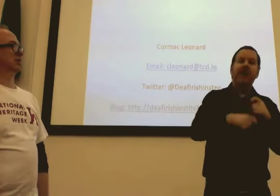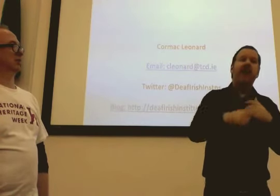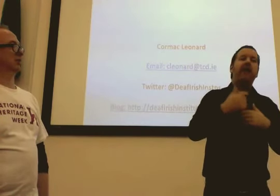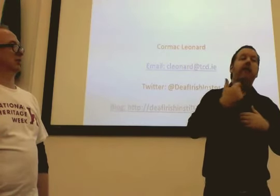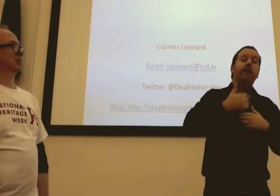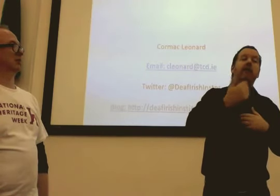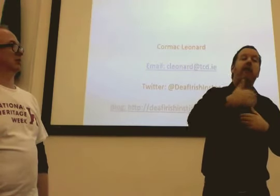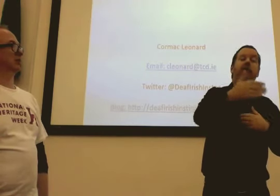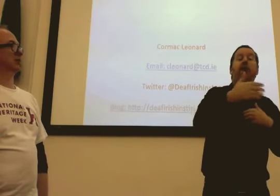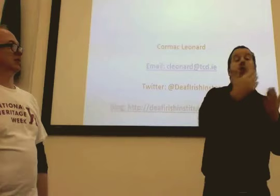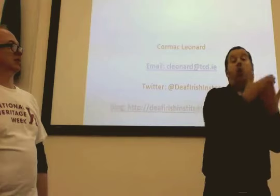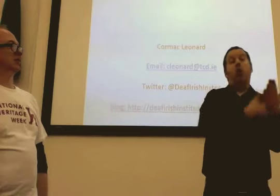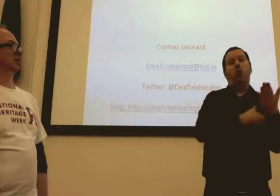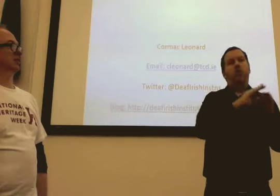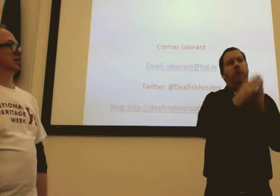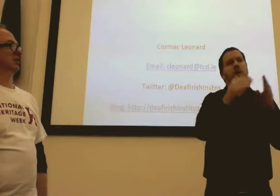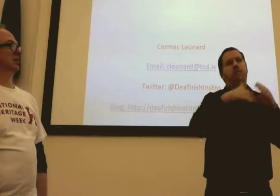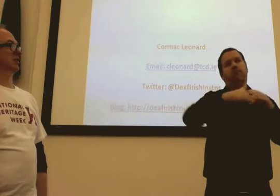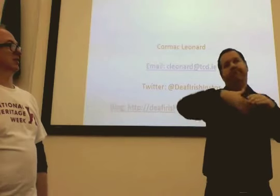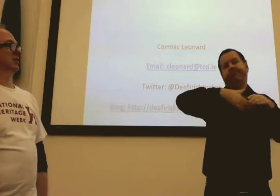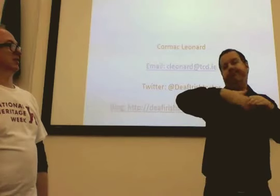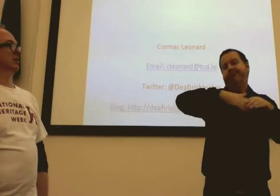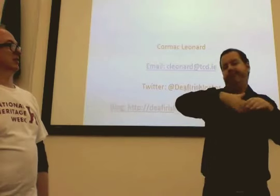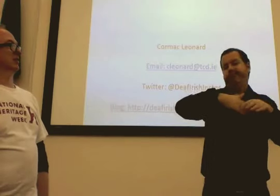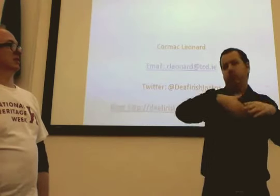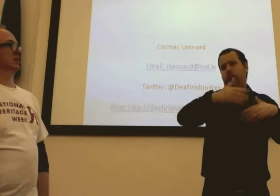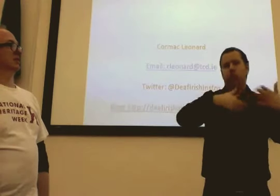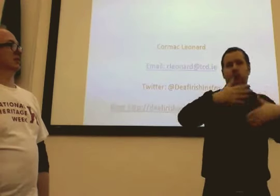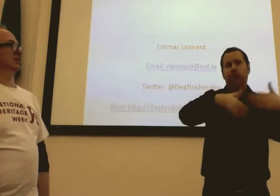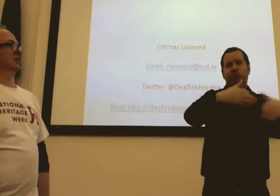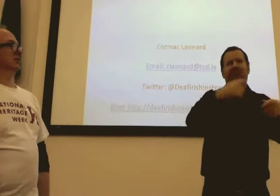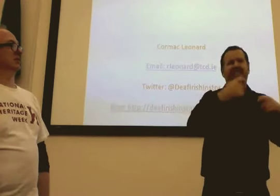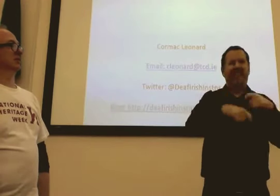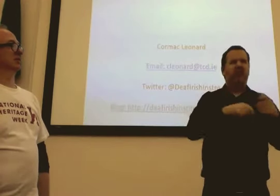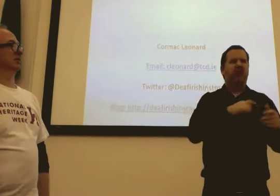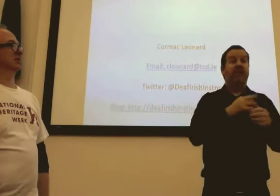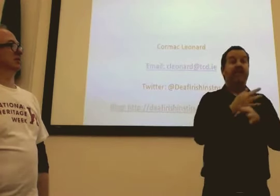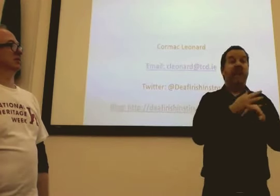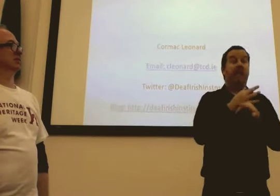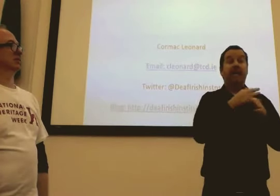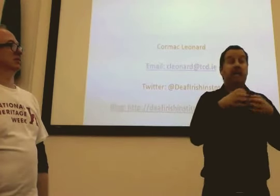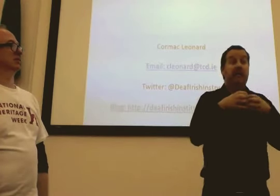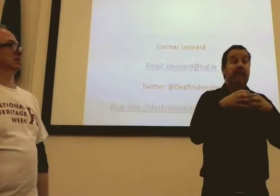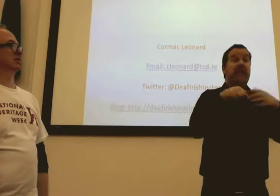mother can stay out in society and the rest of us will go into the workhouse. That was not possible.